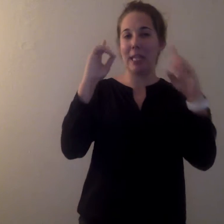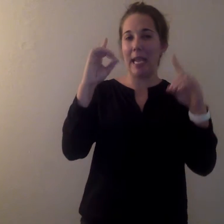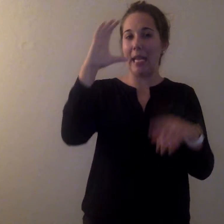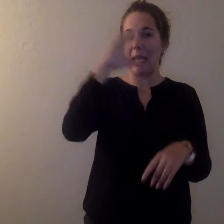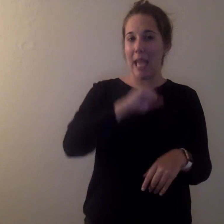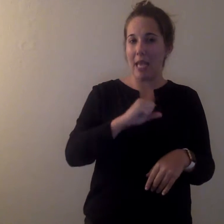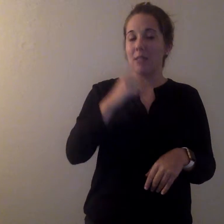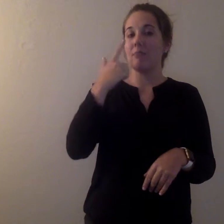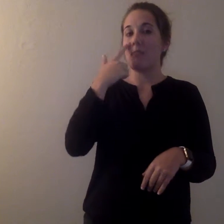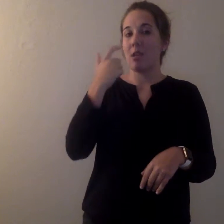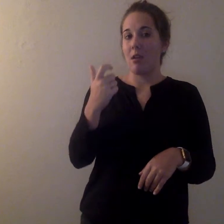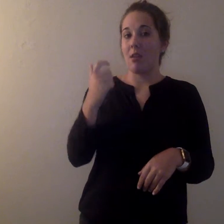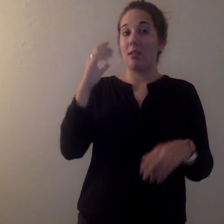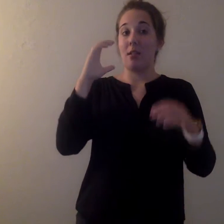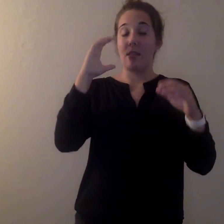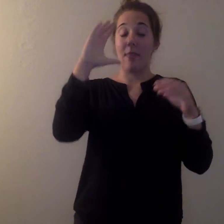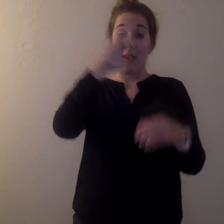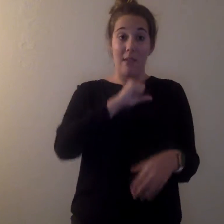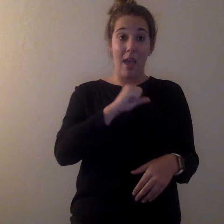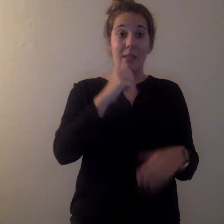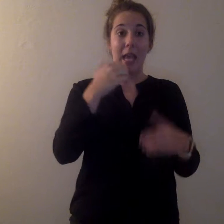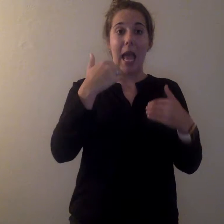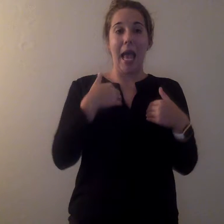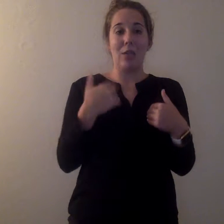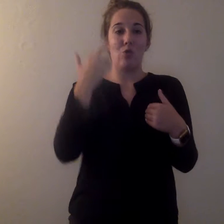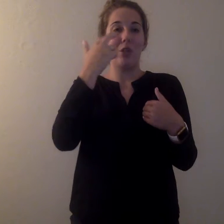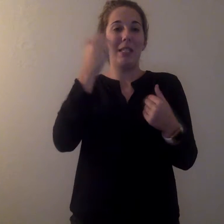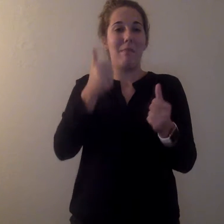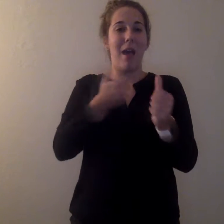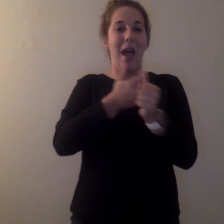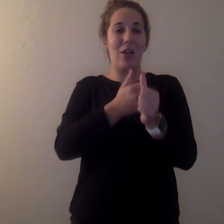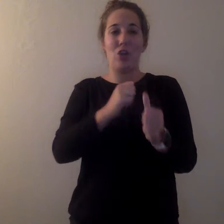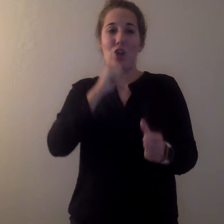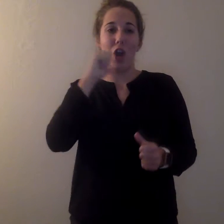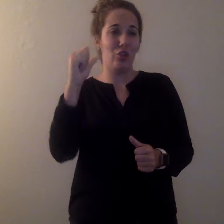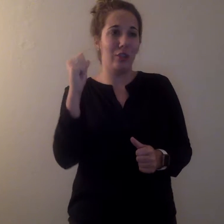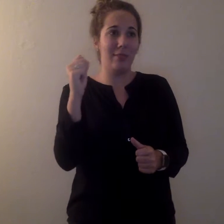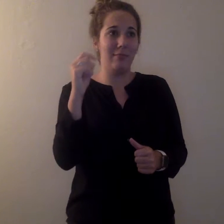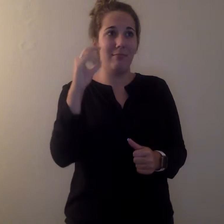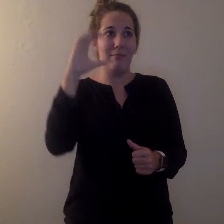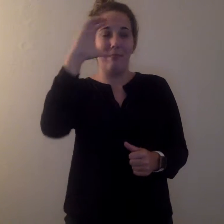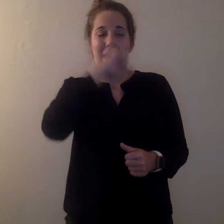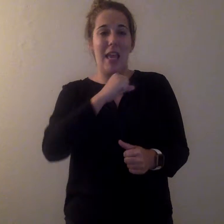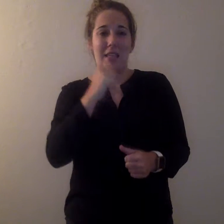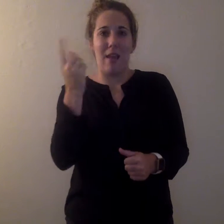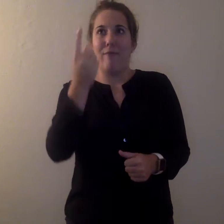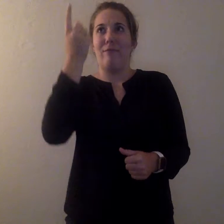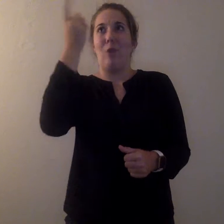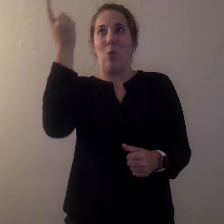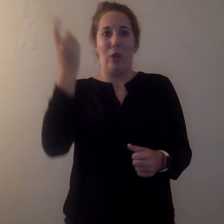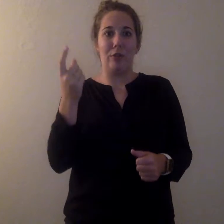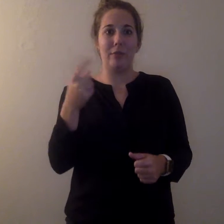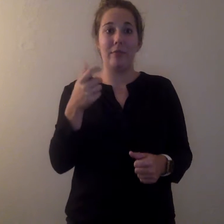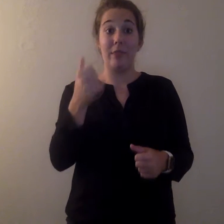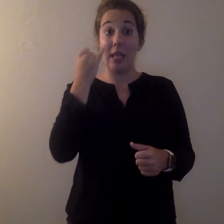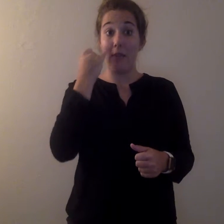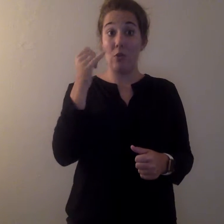behind it. You're not just making a guess out of nowhere. If your TV doesn't turn on, you might say, oh, my